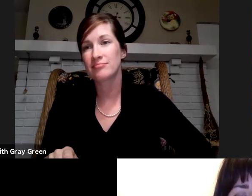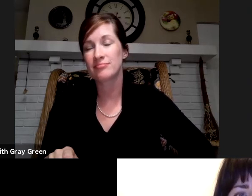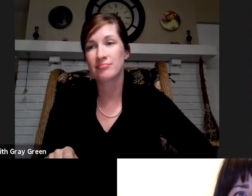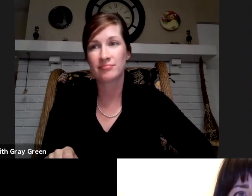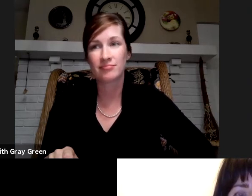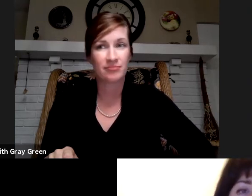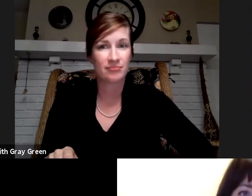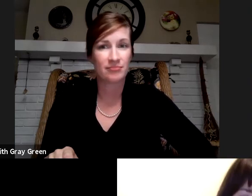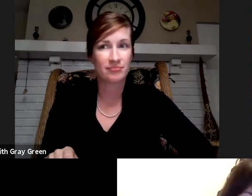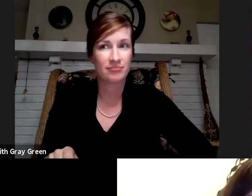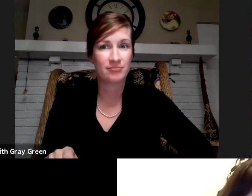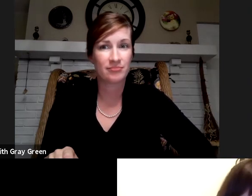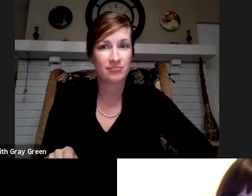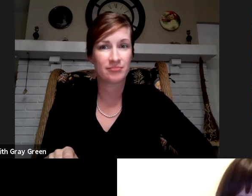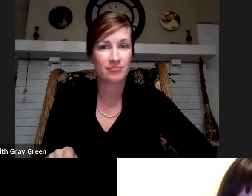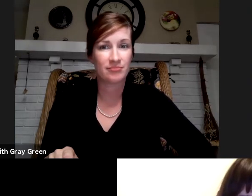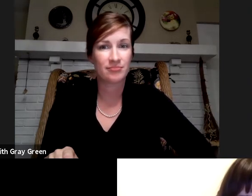of the artists for these pieces are deaf.